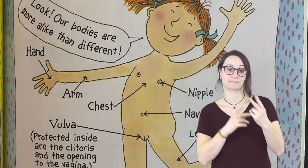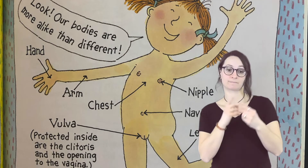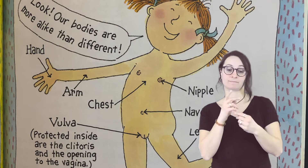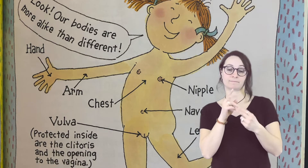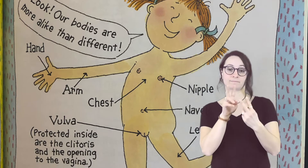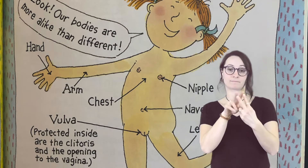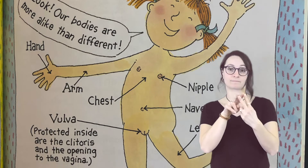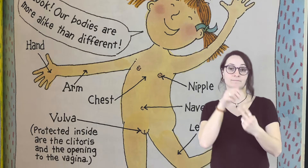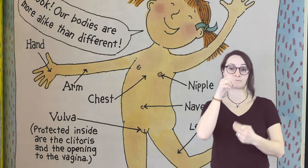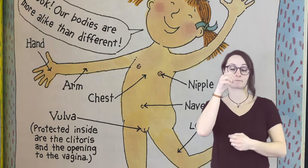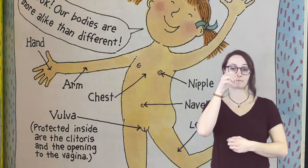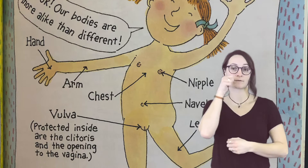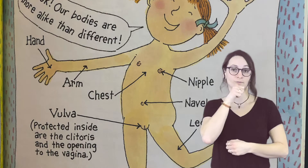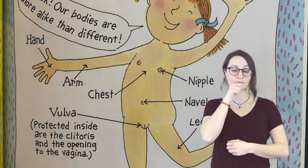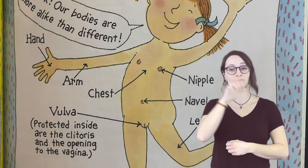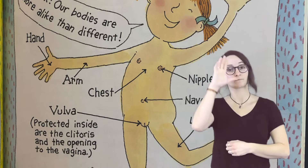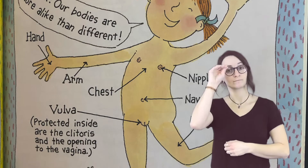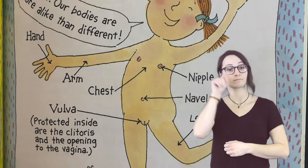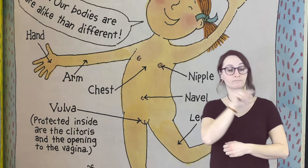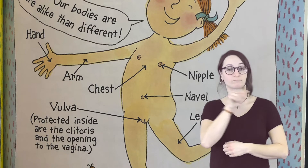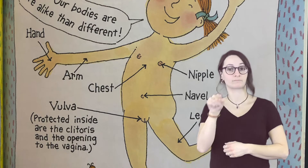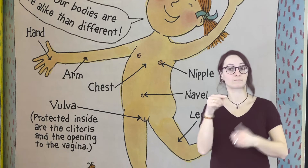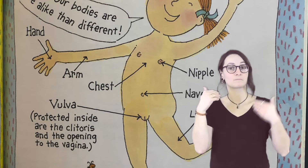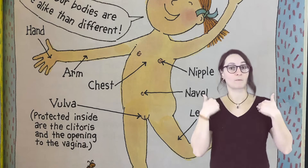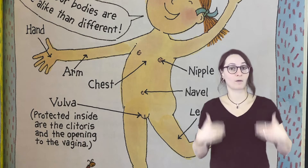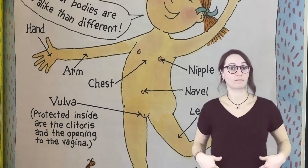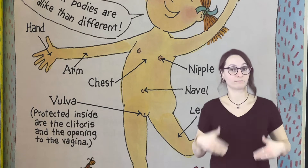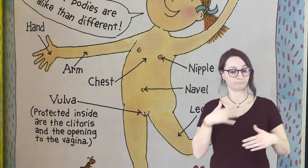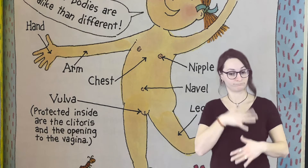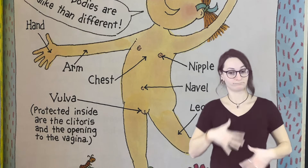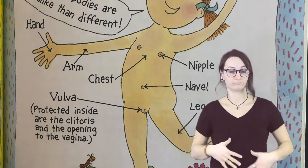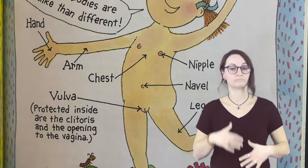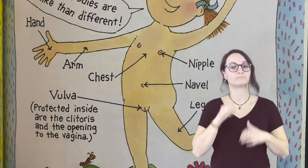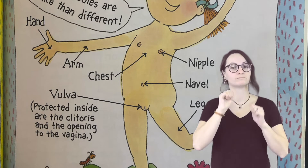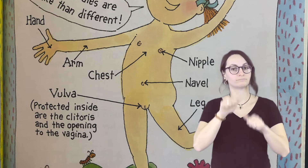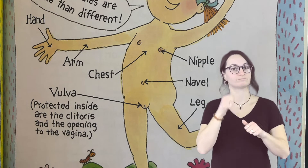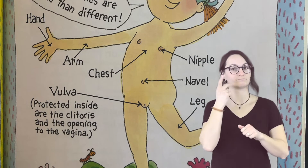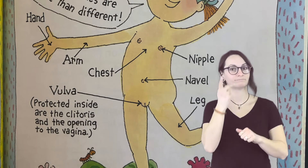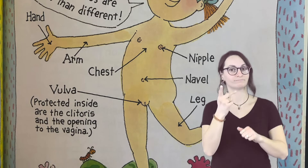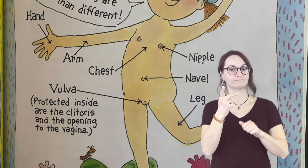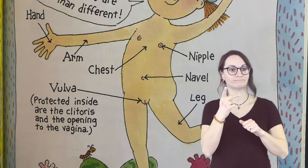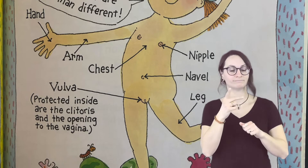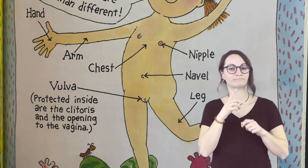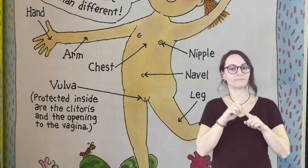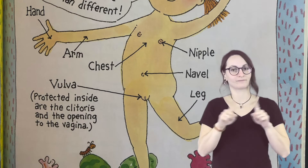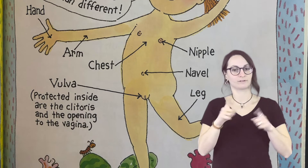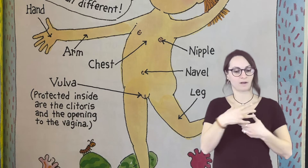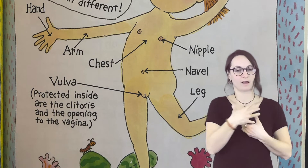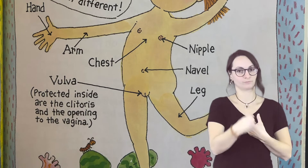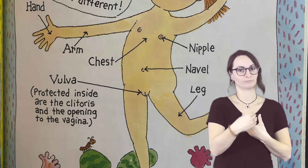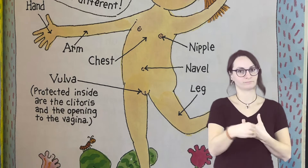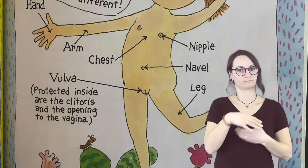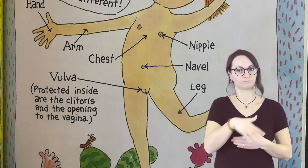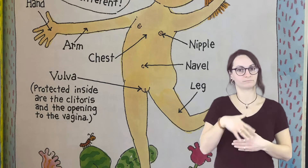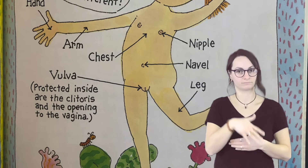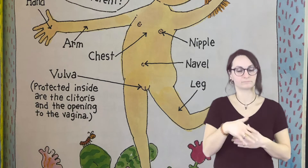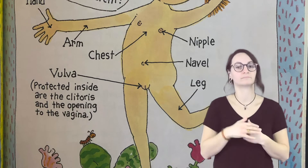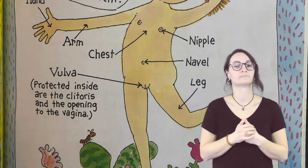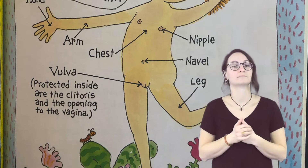These male and female body parts that show on the outside are called your genitals. Boys' genitals